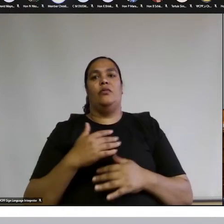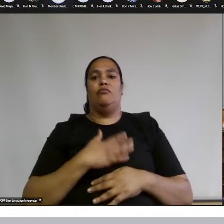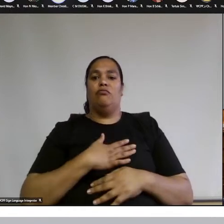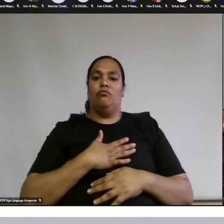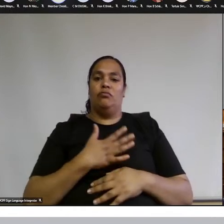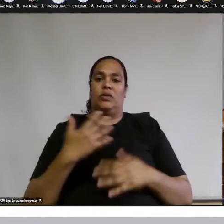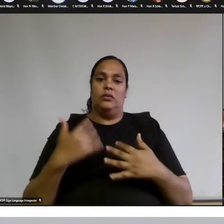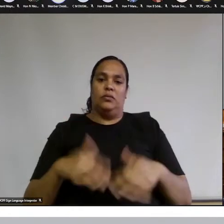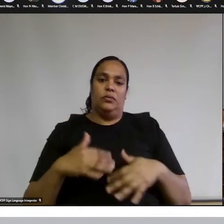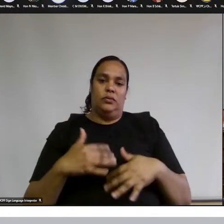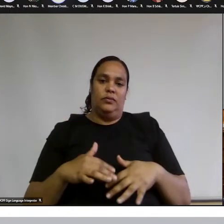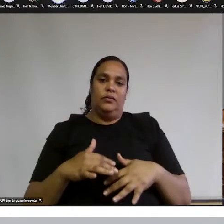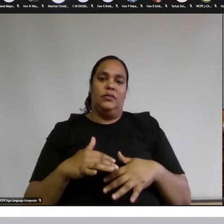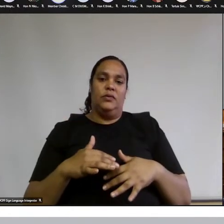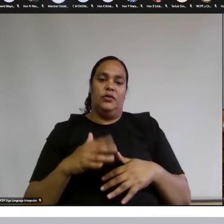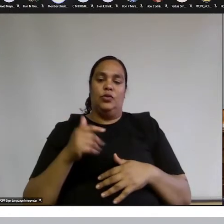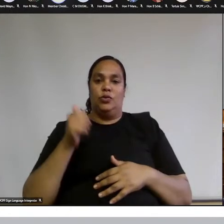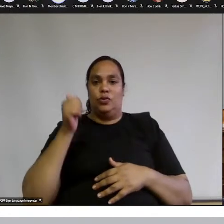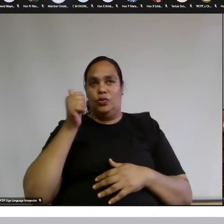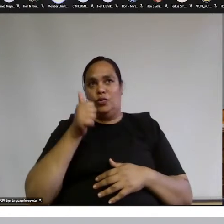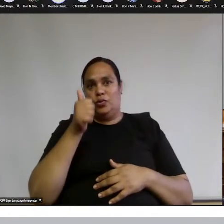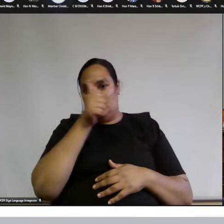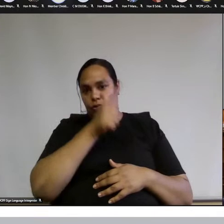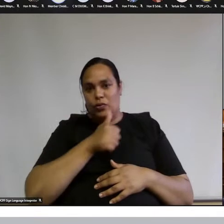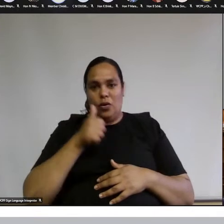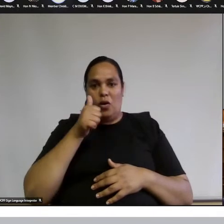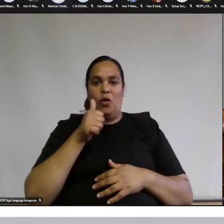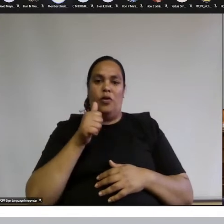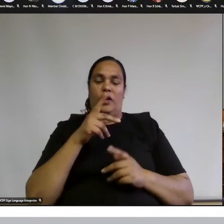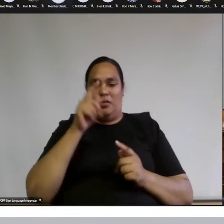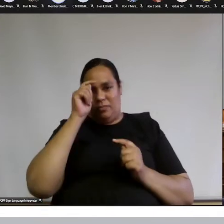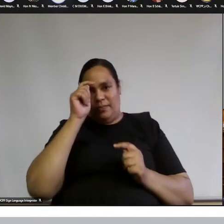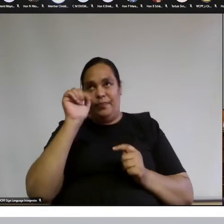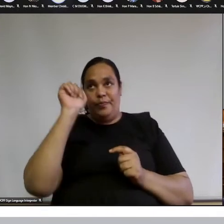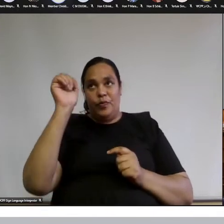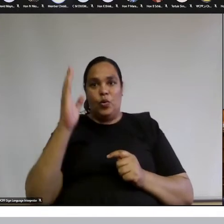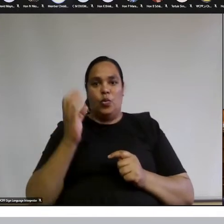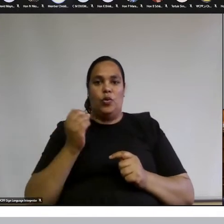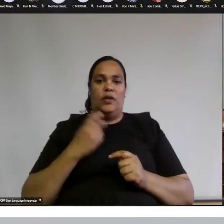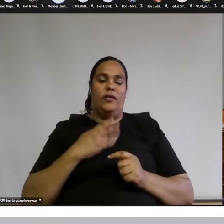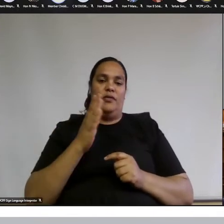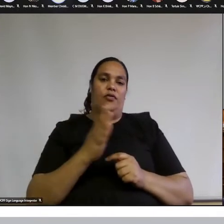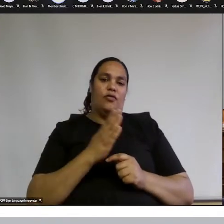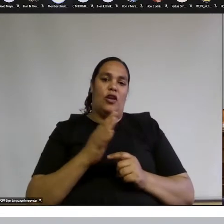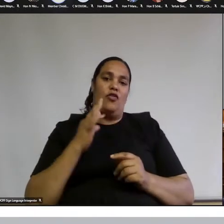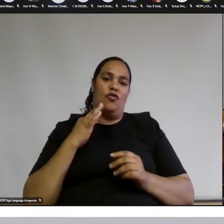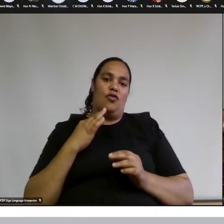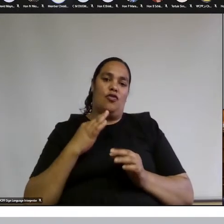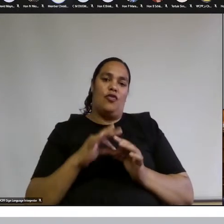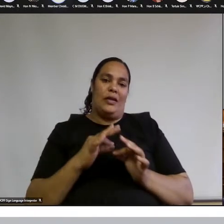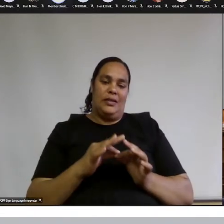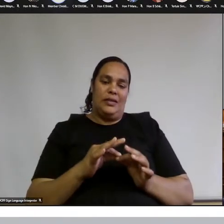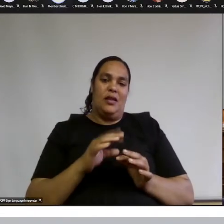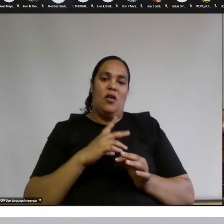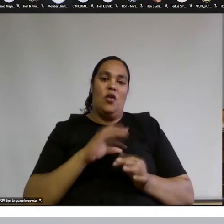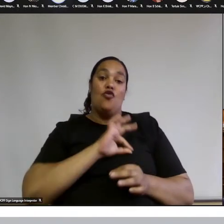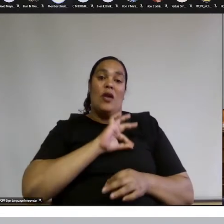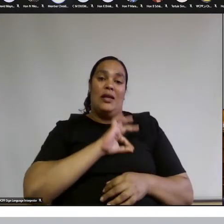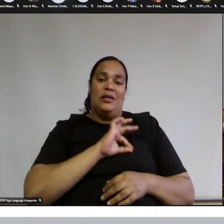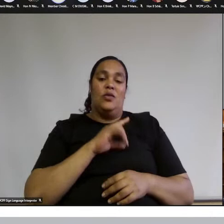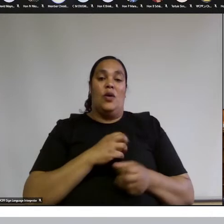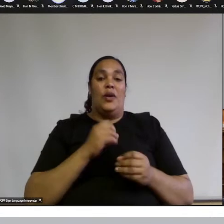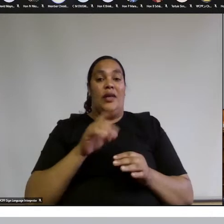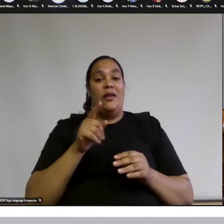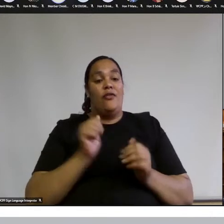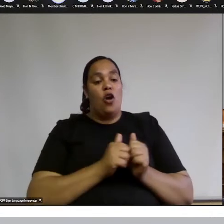gratitude to Almighty God and the acknowledgement of His grace that I wish you and all our colleagues,